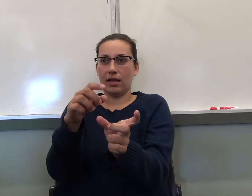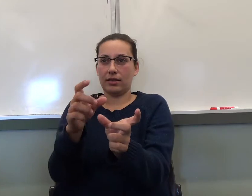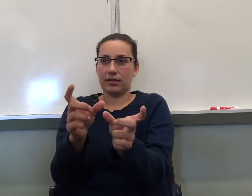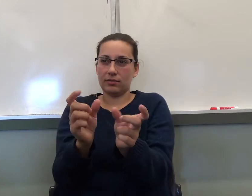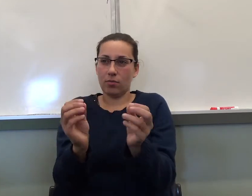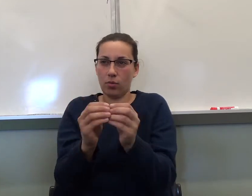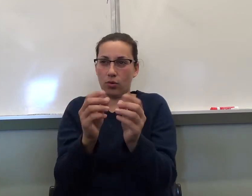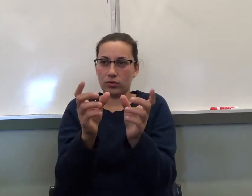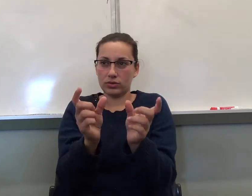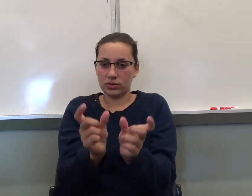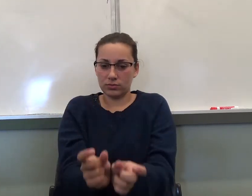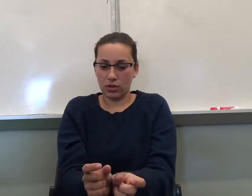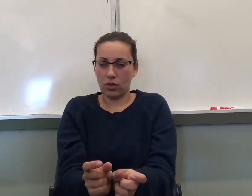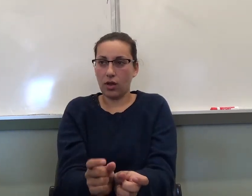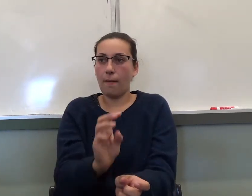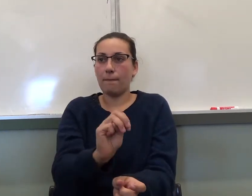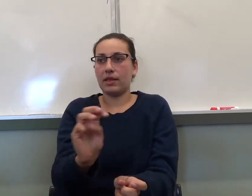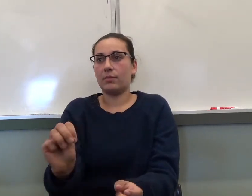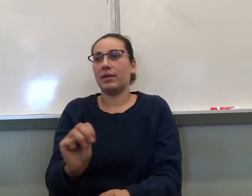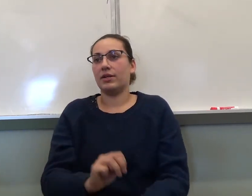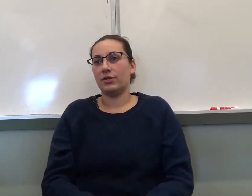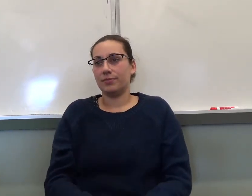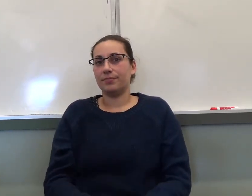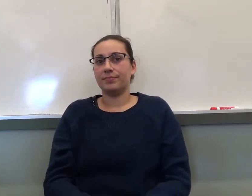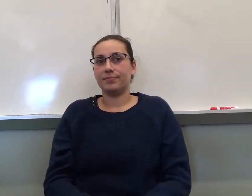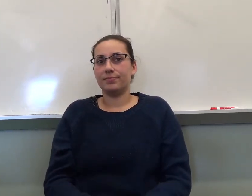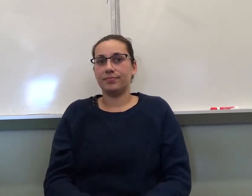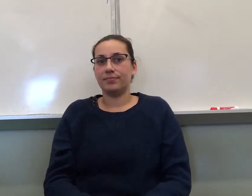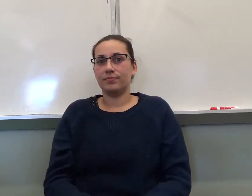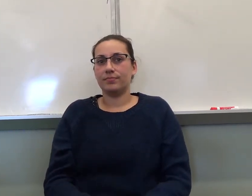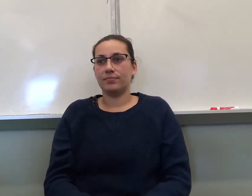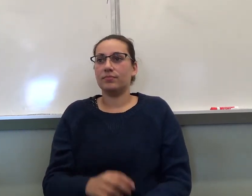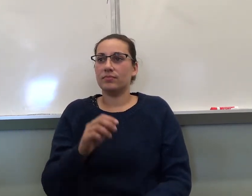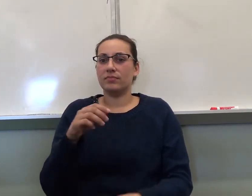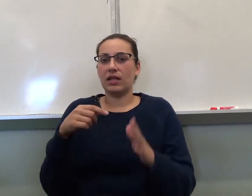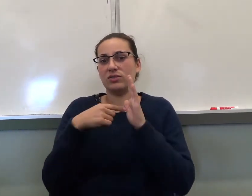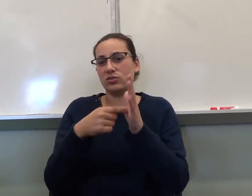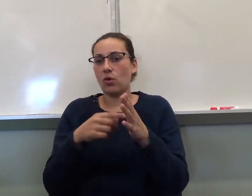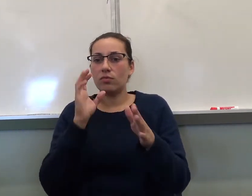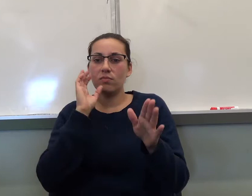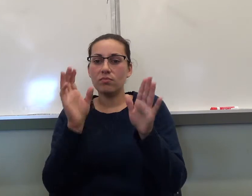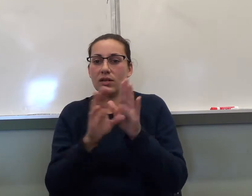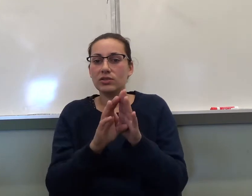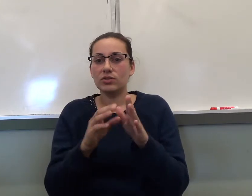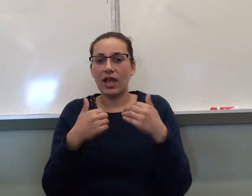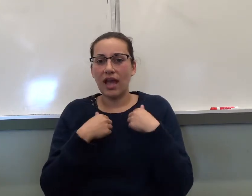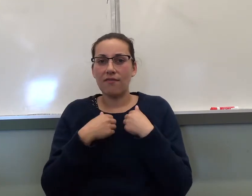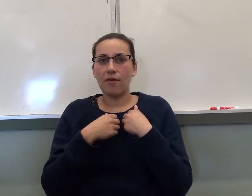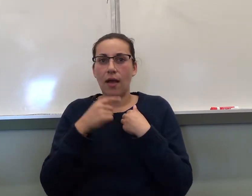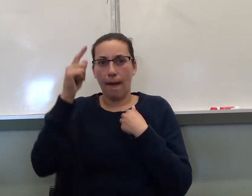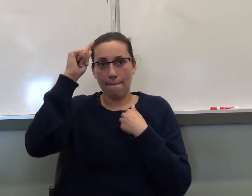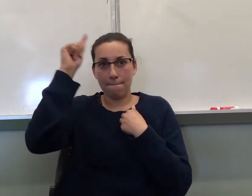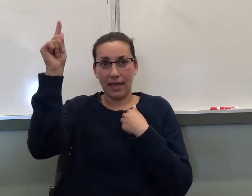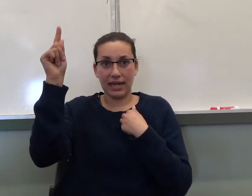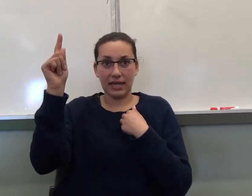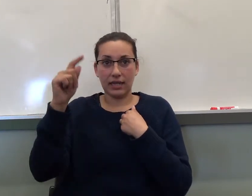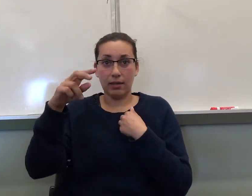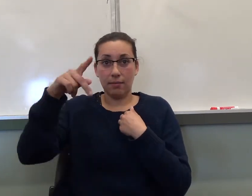marks. Okay. Then they give you some feel for what all this is about. They put a penny on that scale and ask you what is the width,